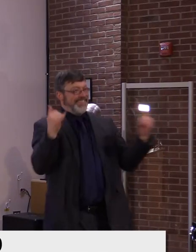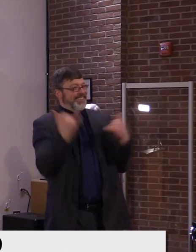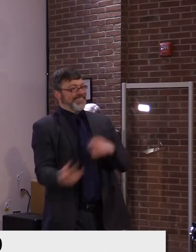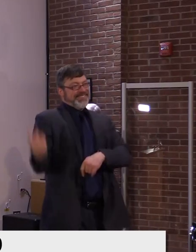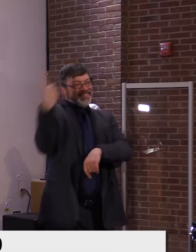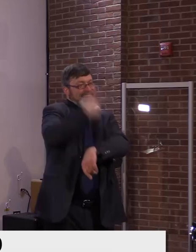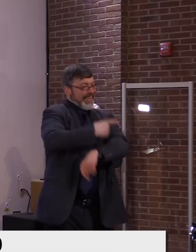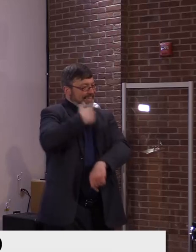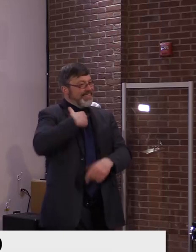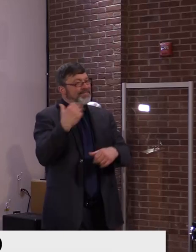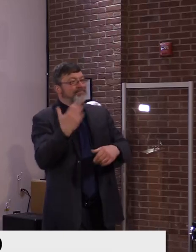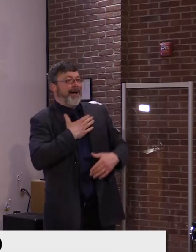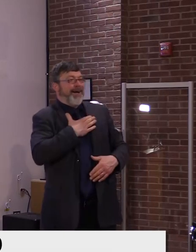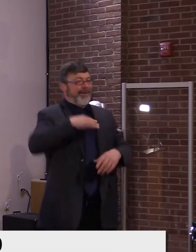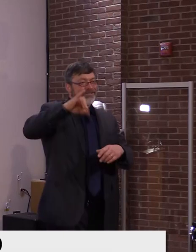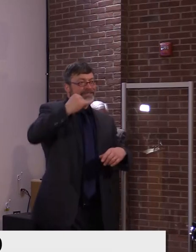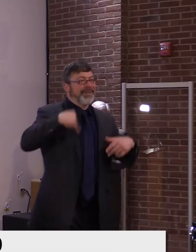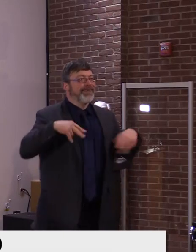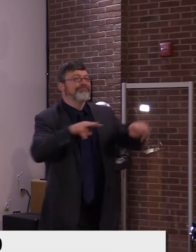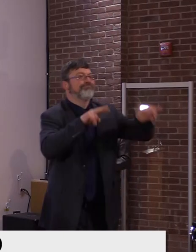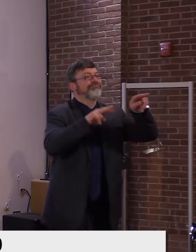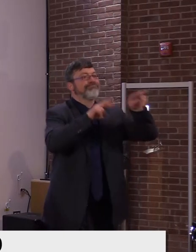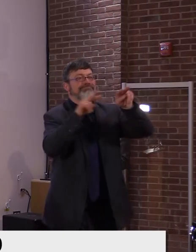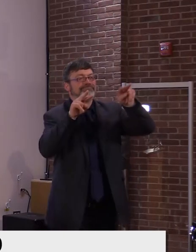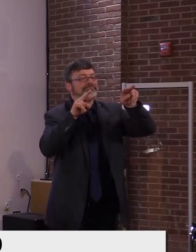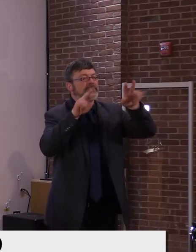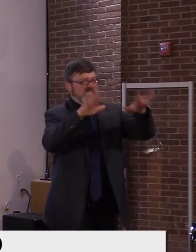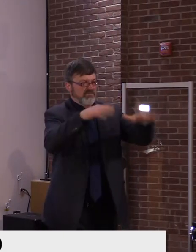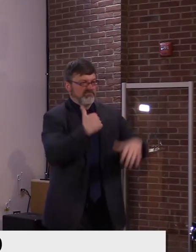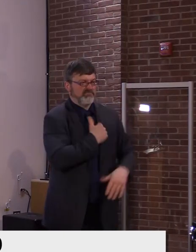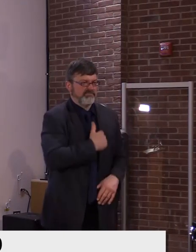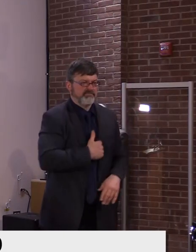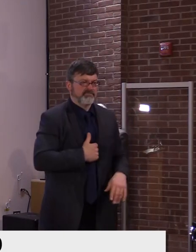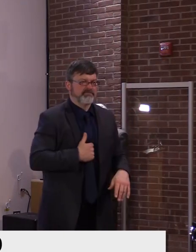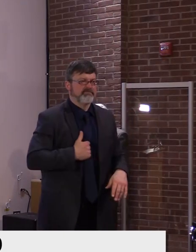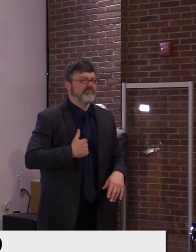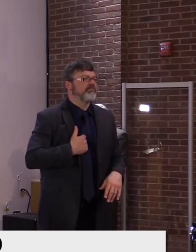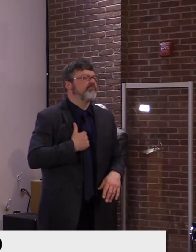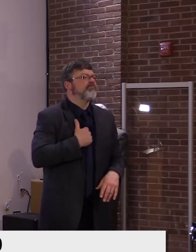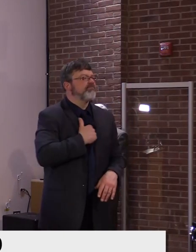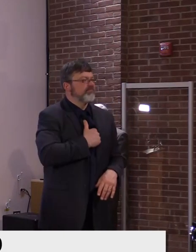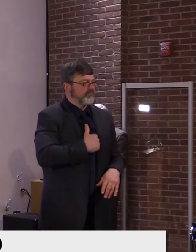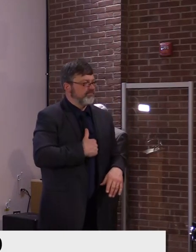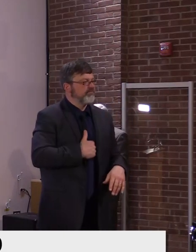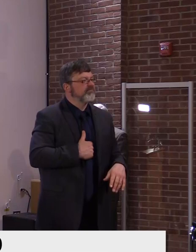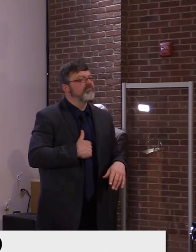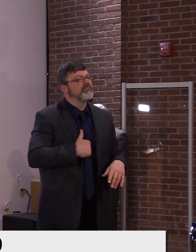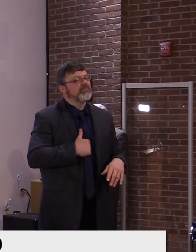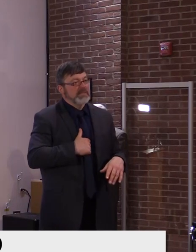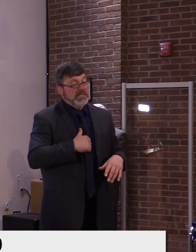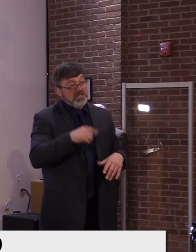care of all of those people. So I think things are probably as they should be.